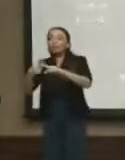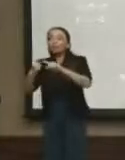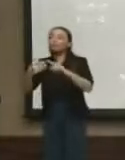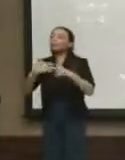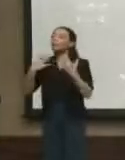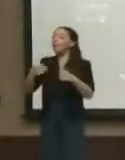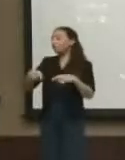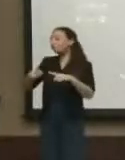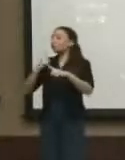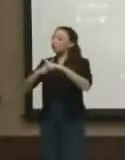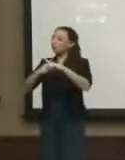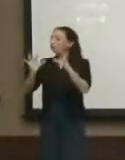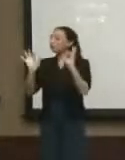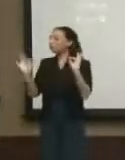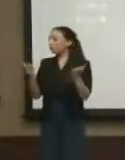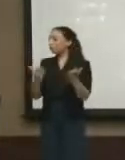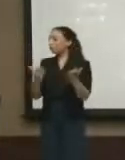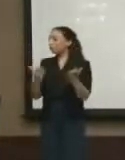positive sign.